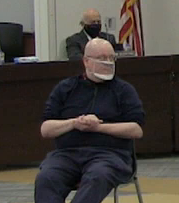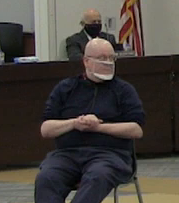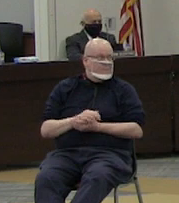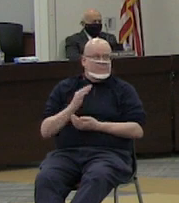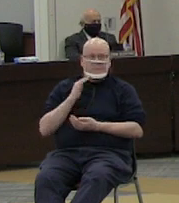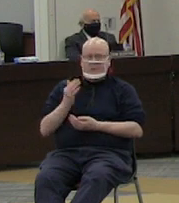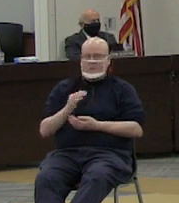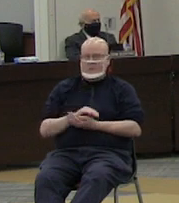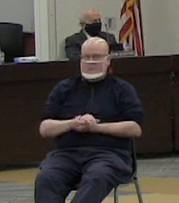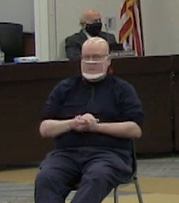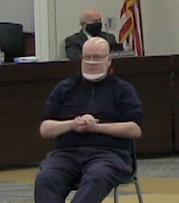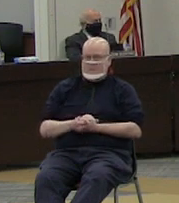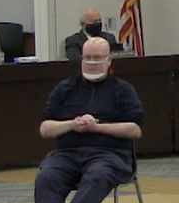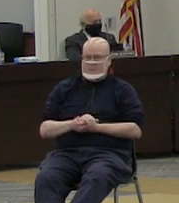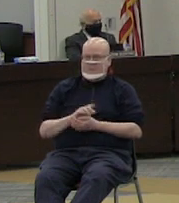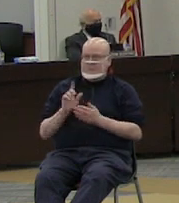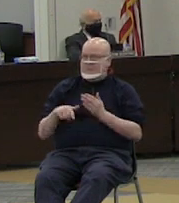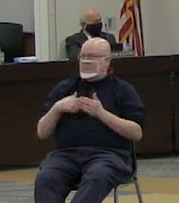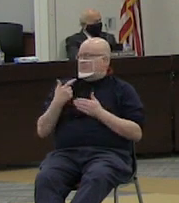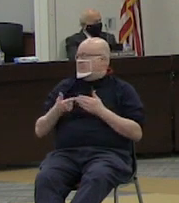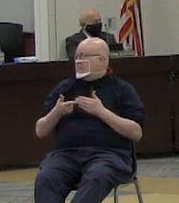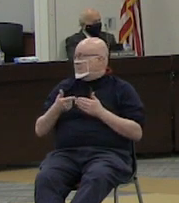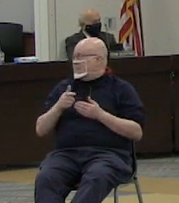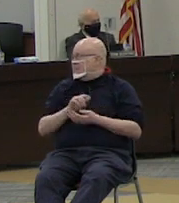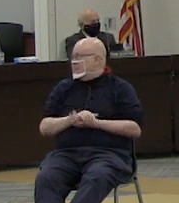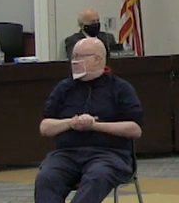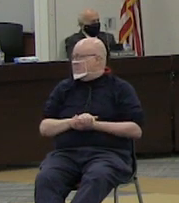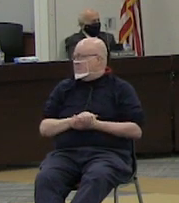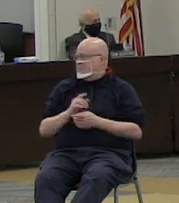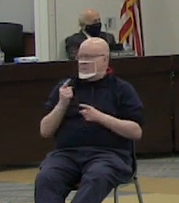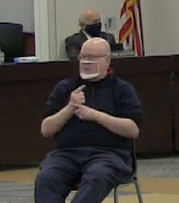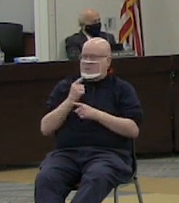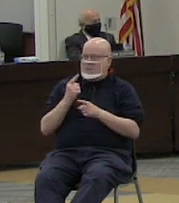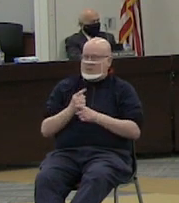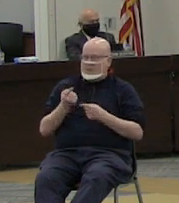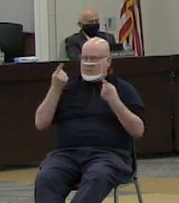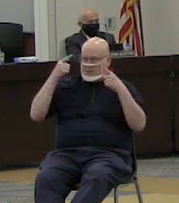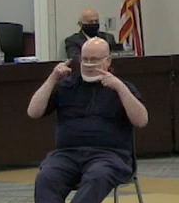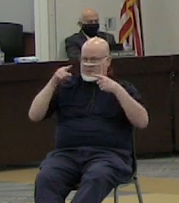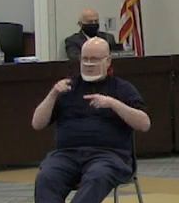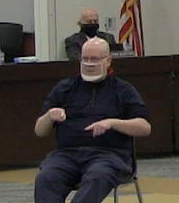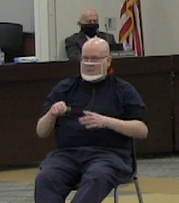Thank you. Next up, we have our regular consent agenda.